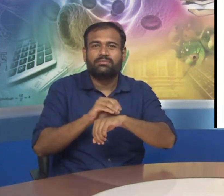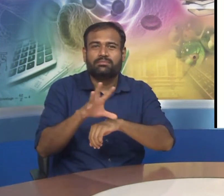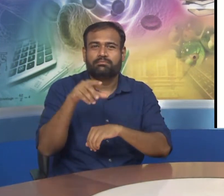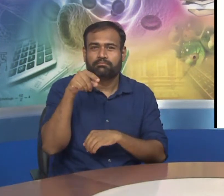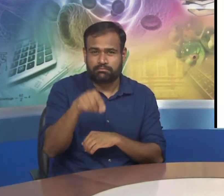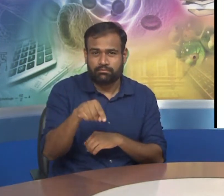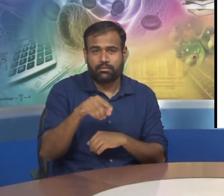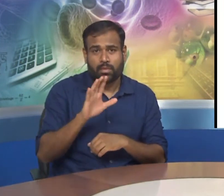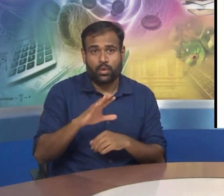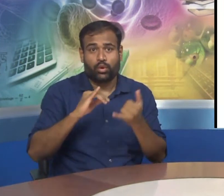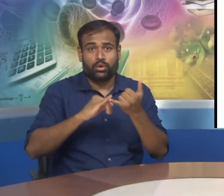Advisory jurisdiction.